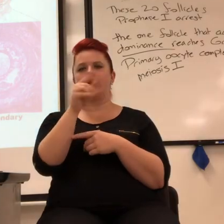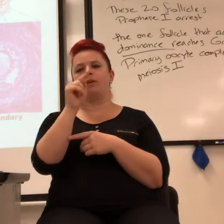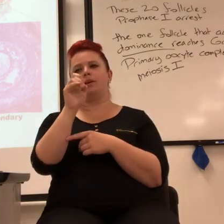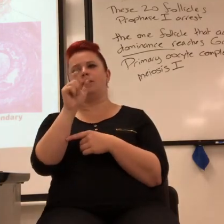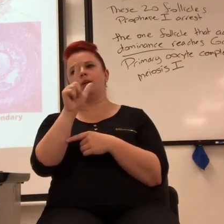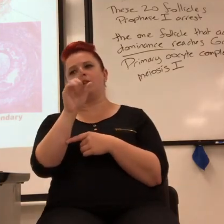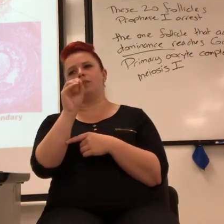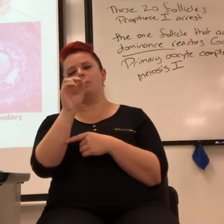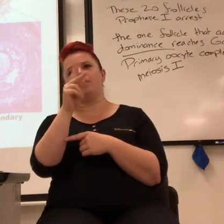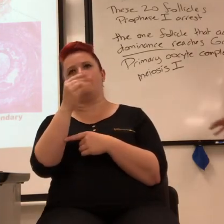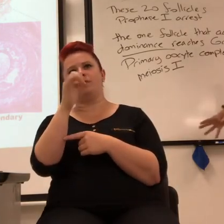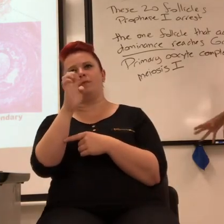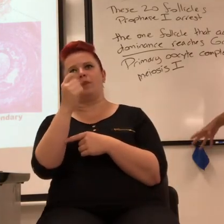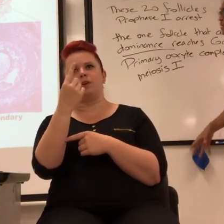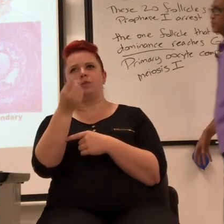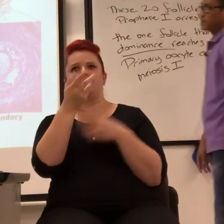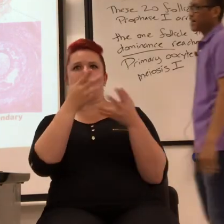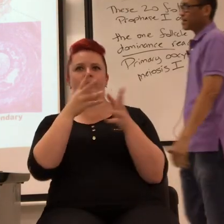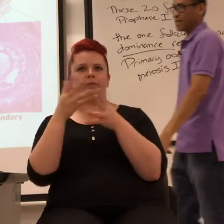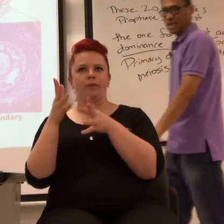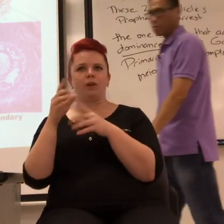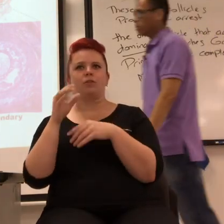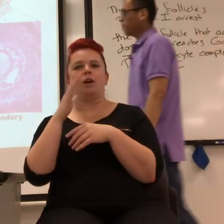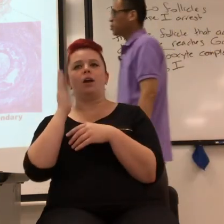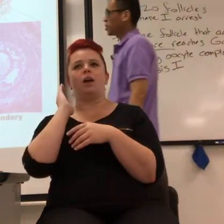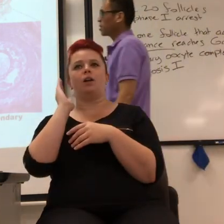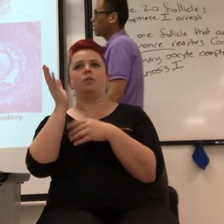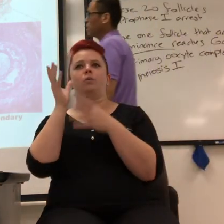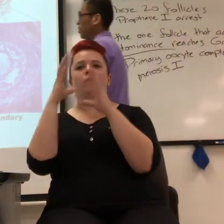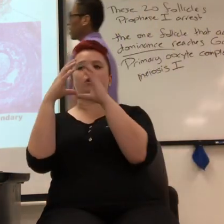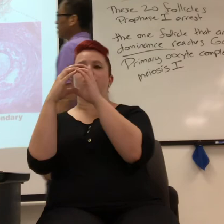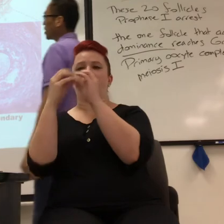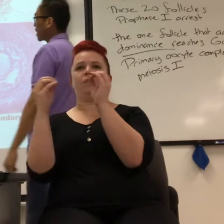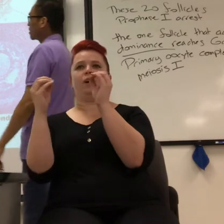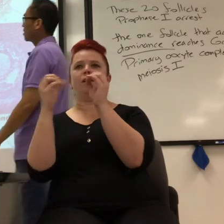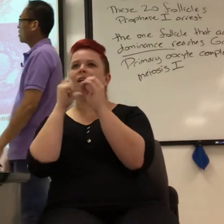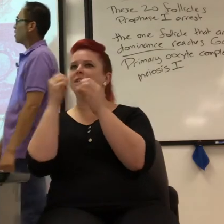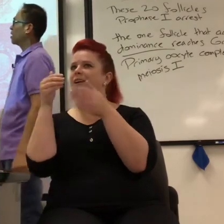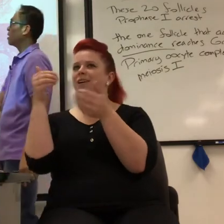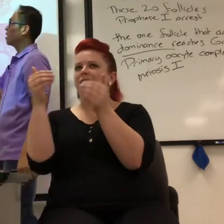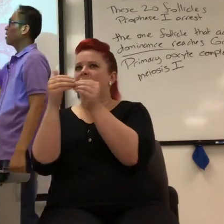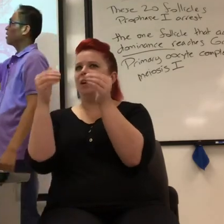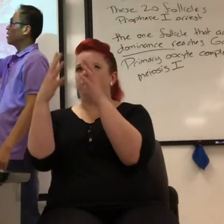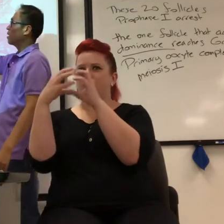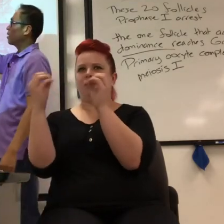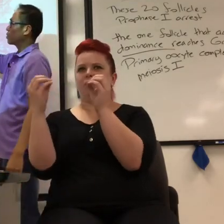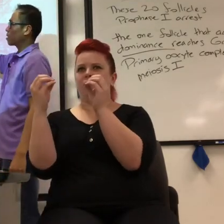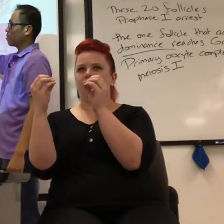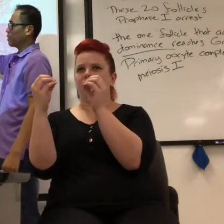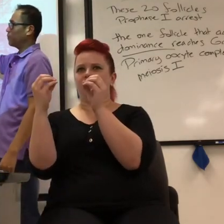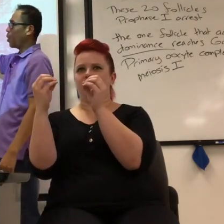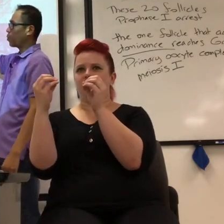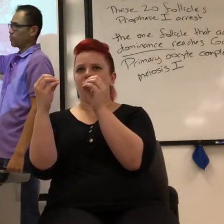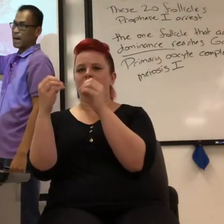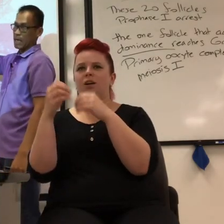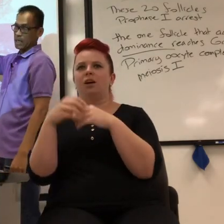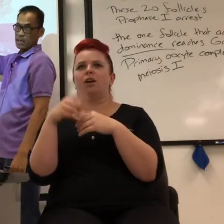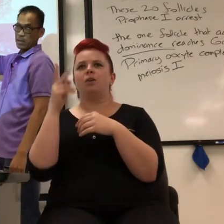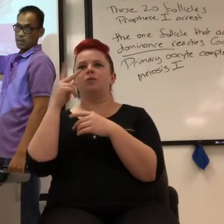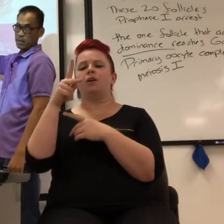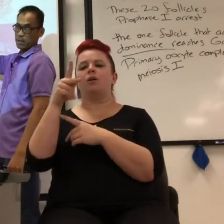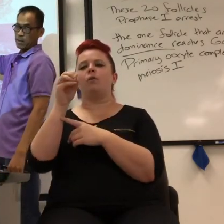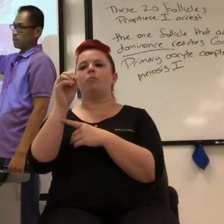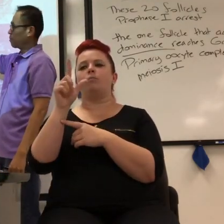eject the cell divides, but it's not an equal division. You're going to eject what's called a polar